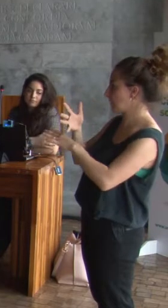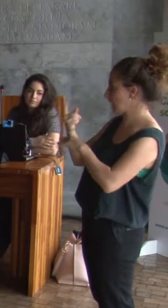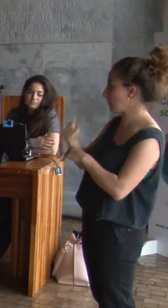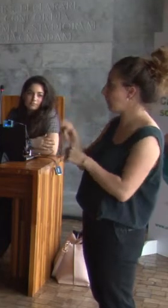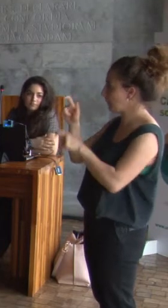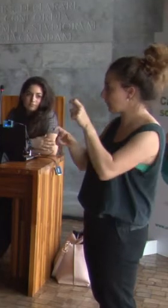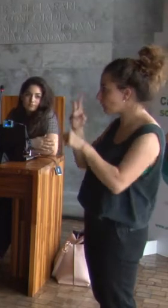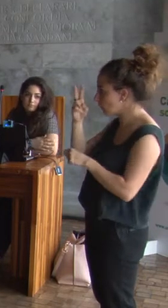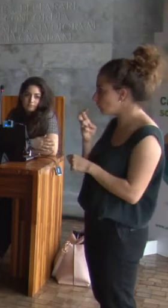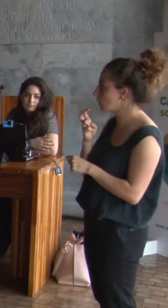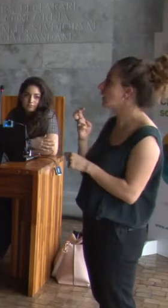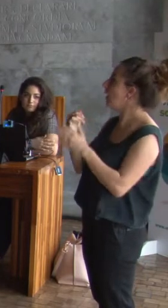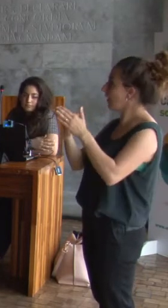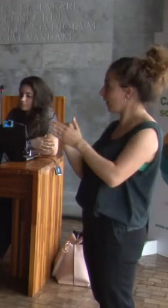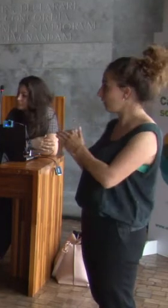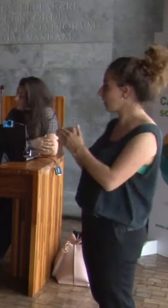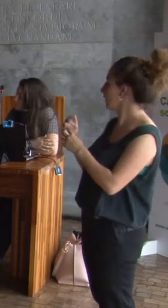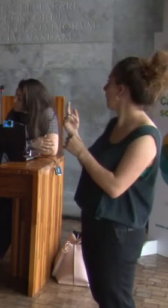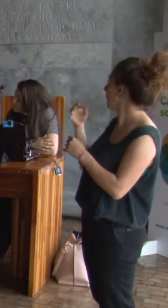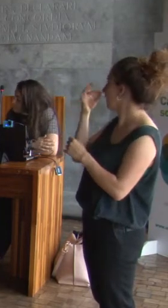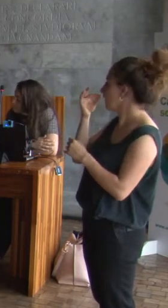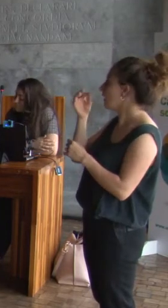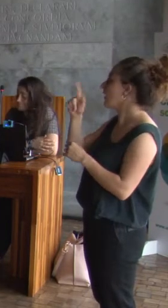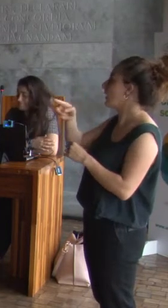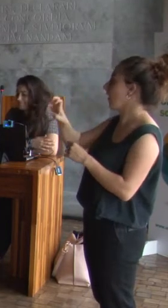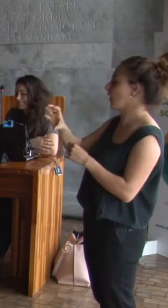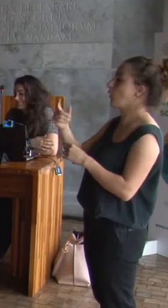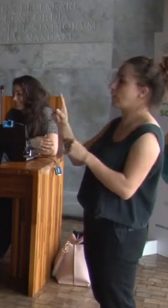And finally, last but not least, Margherita will surprise us.